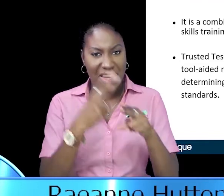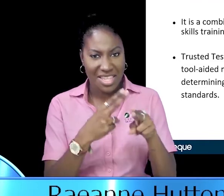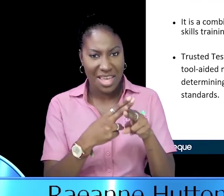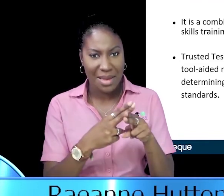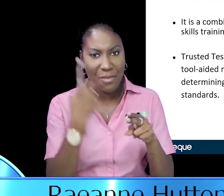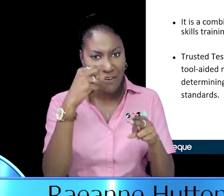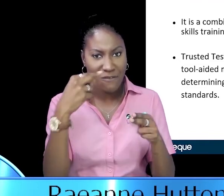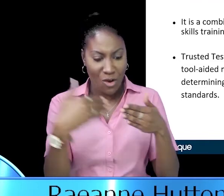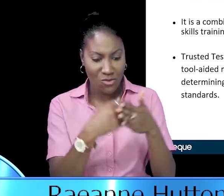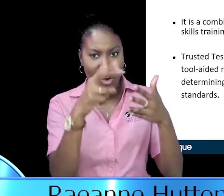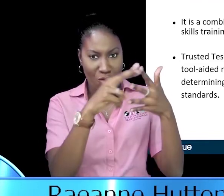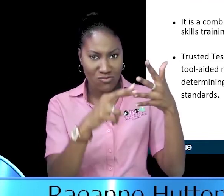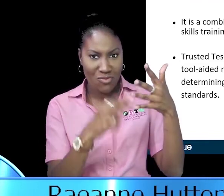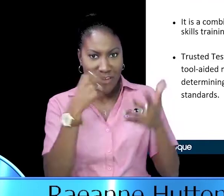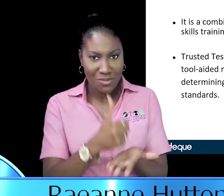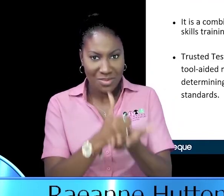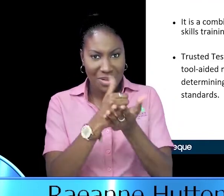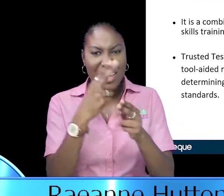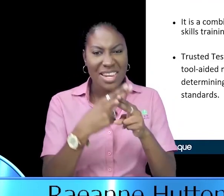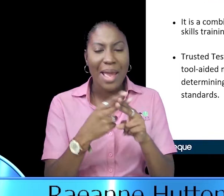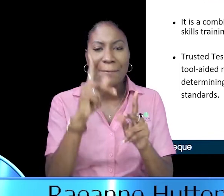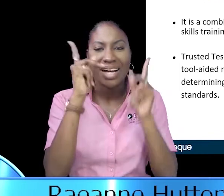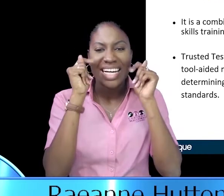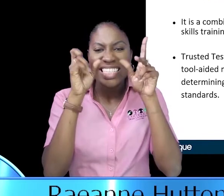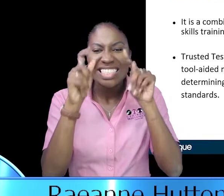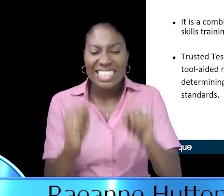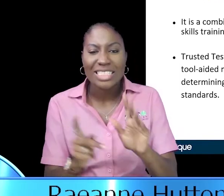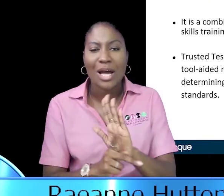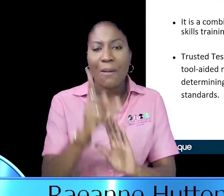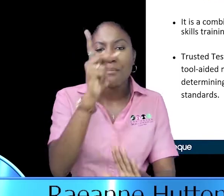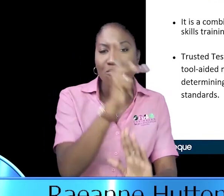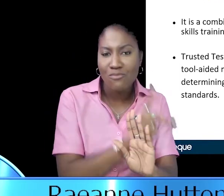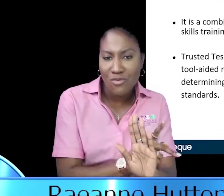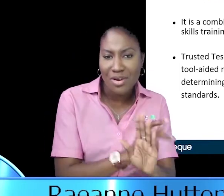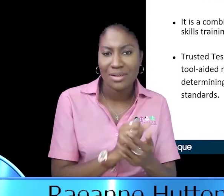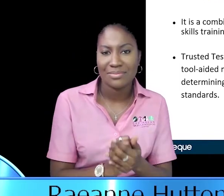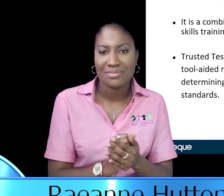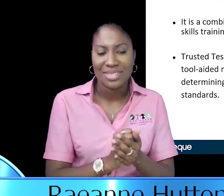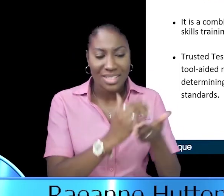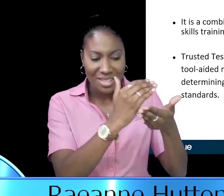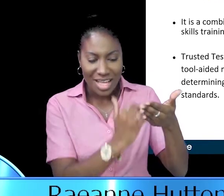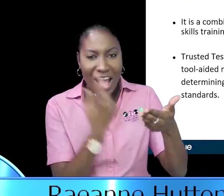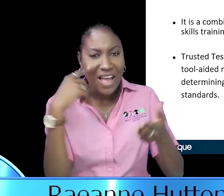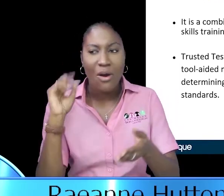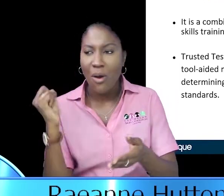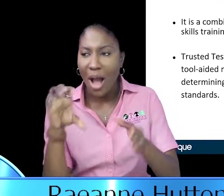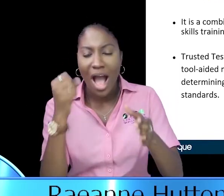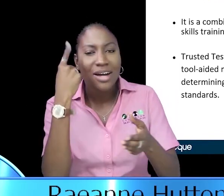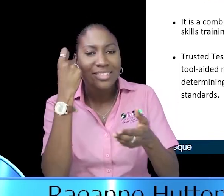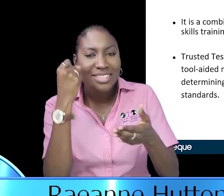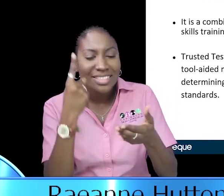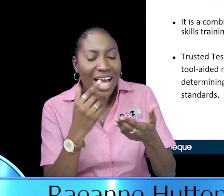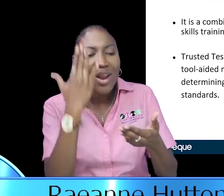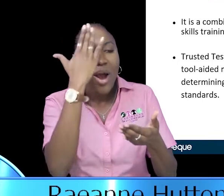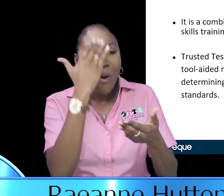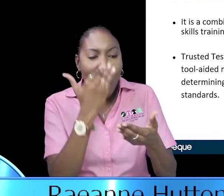them. And we called it the Trusted Tester Program because basically that we don't have to go back and ask, how